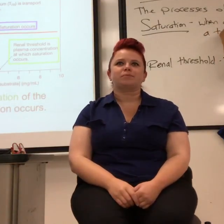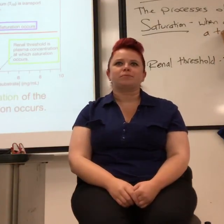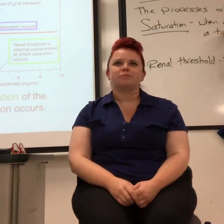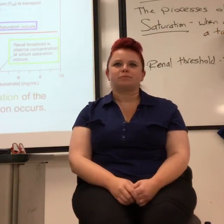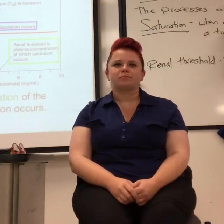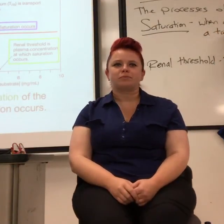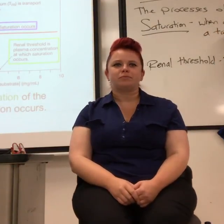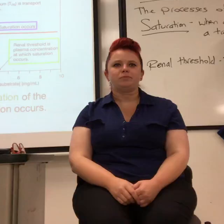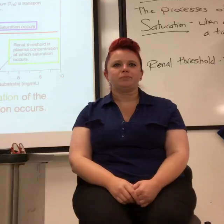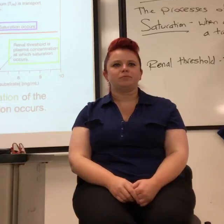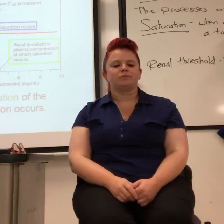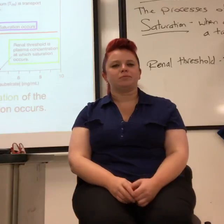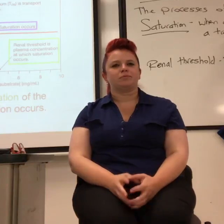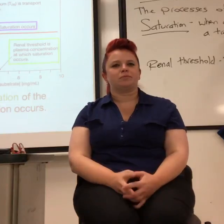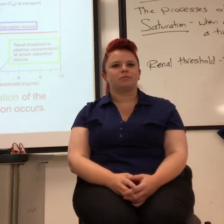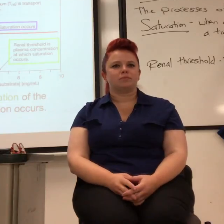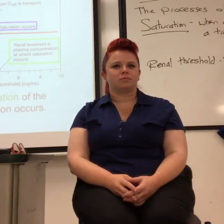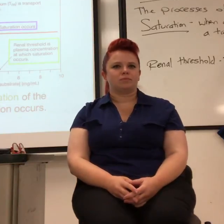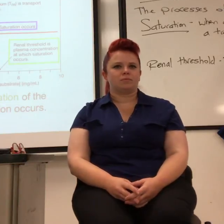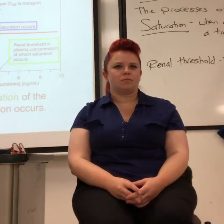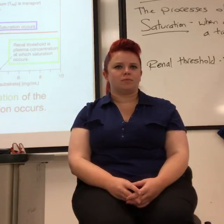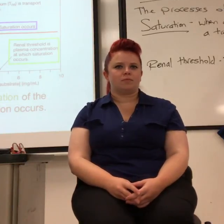A transport